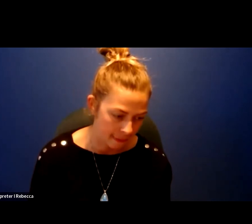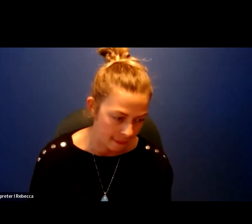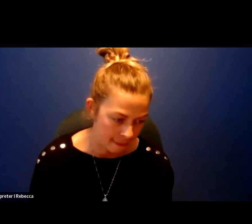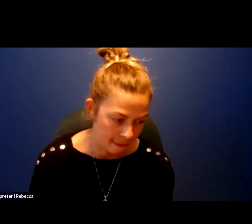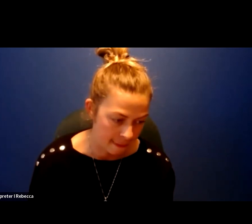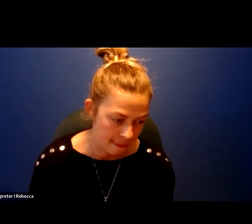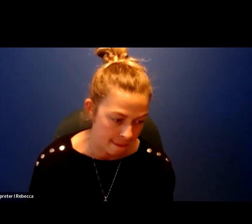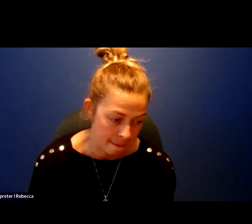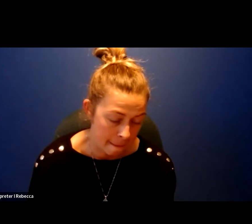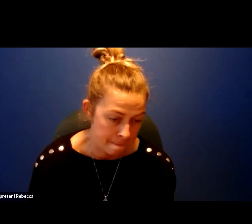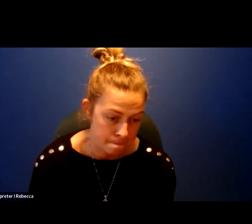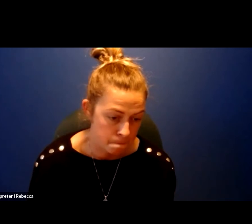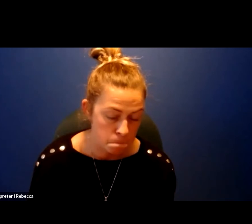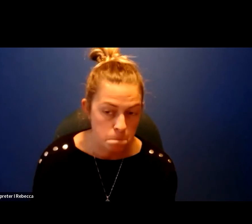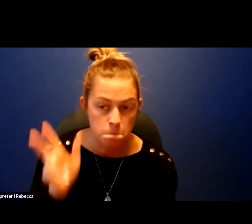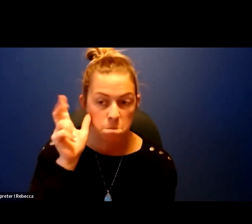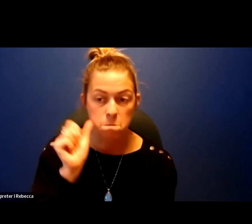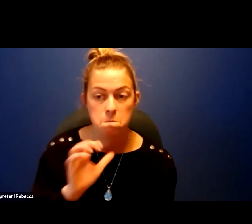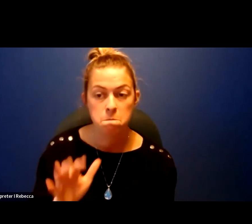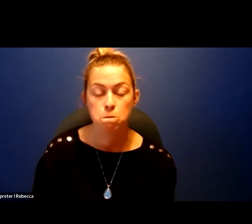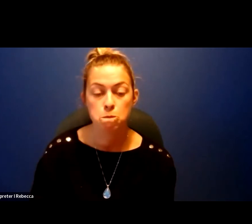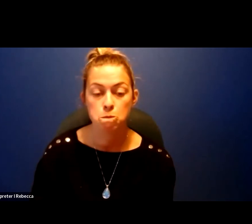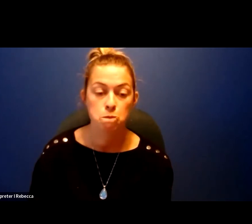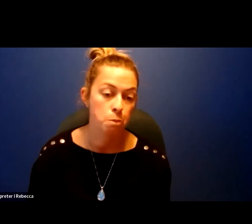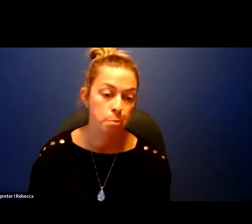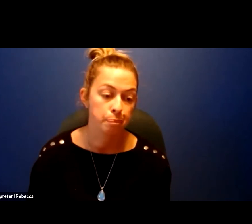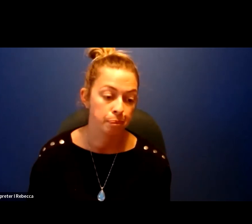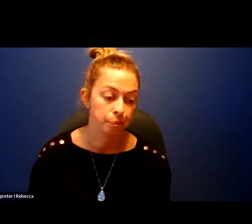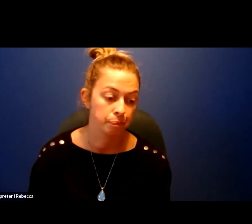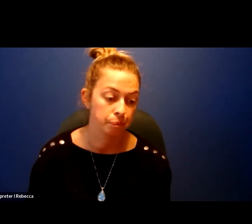to listen to and accept truth?